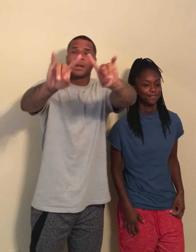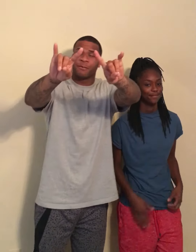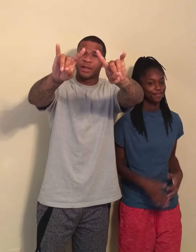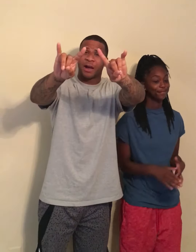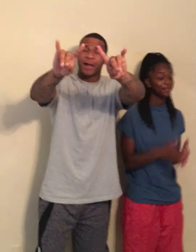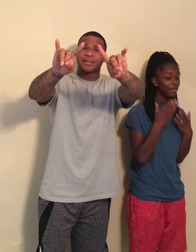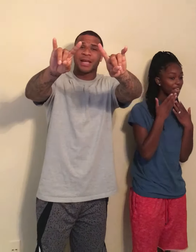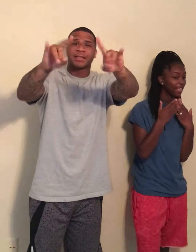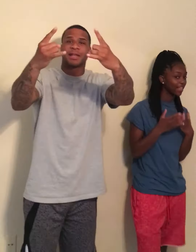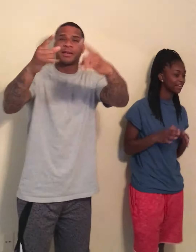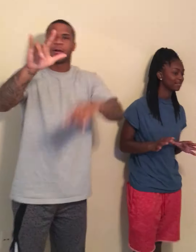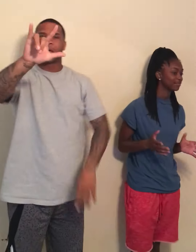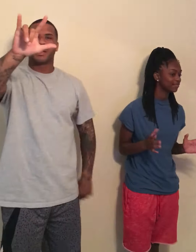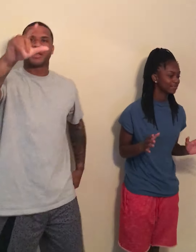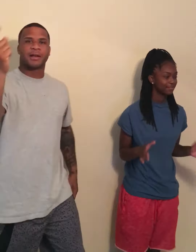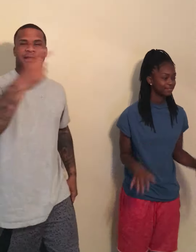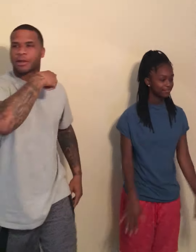Bow, a little clip for y'all. It's time to stand up. They love y'all. Let's go.